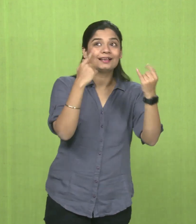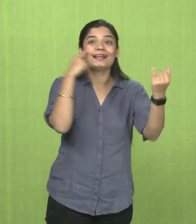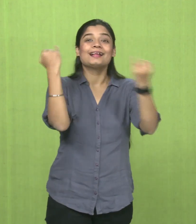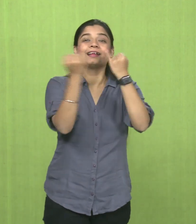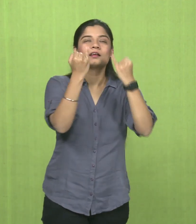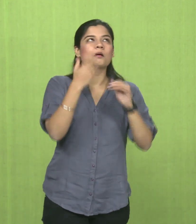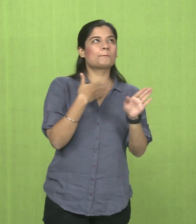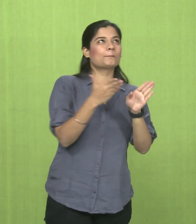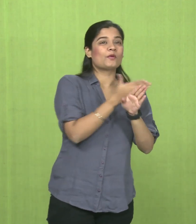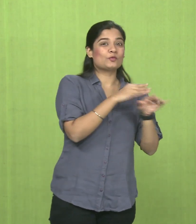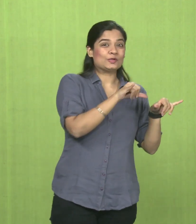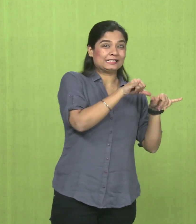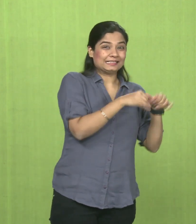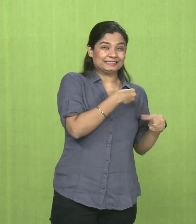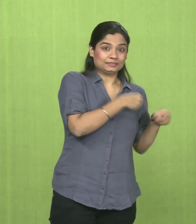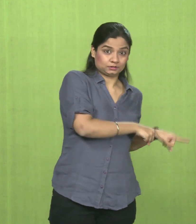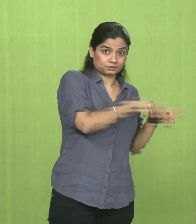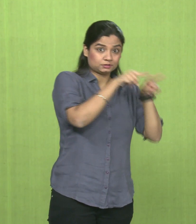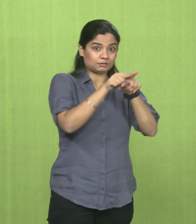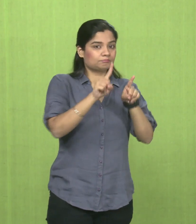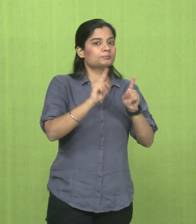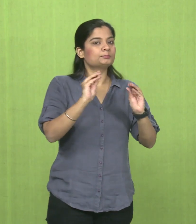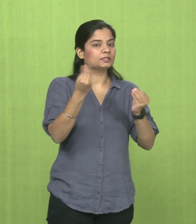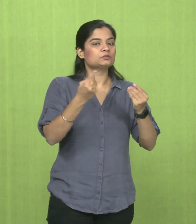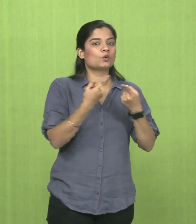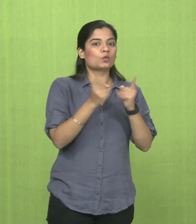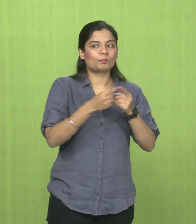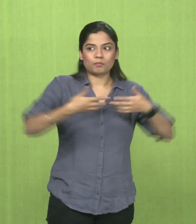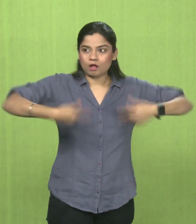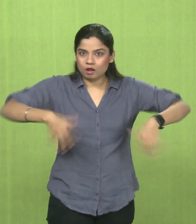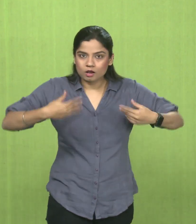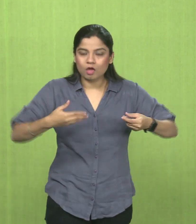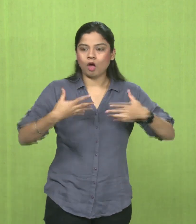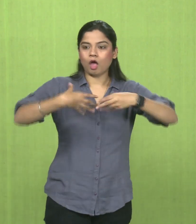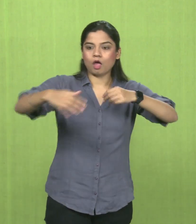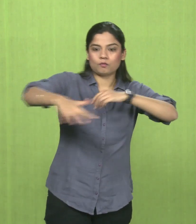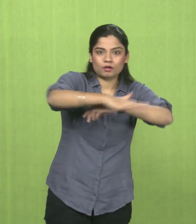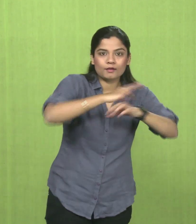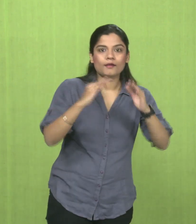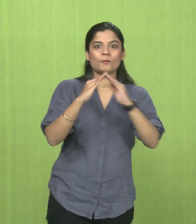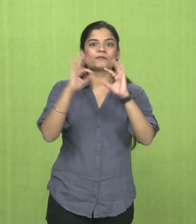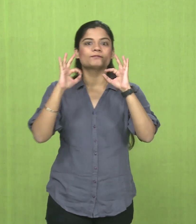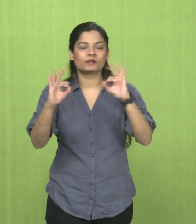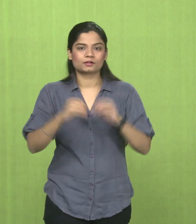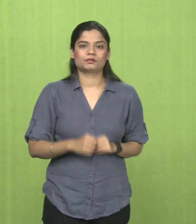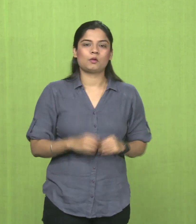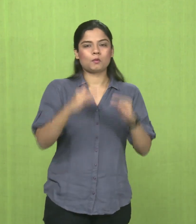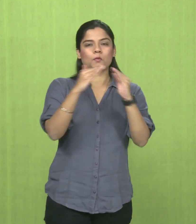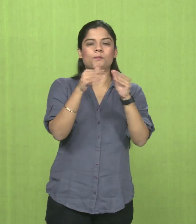Rahul and his family start looking for the house. They want to live in better conditions. The locality needs to be